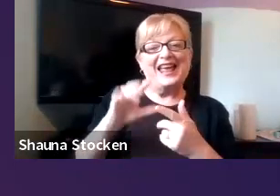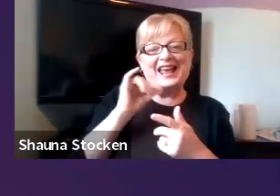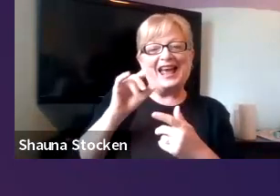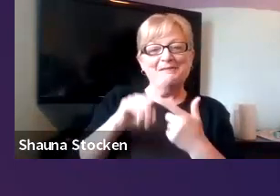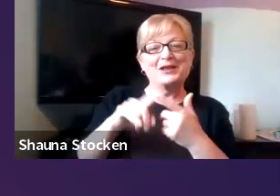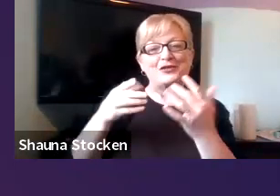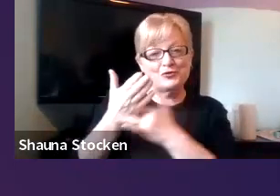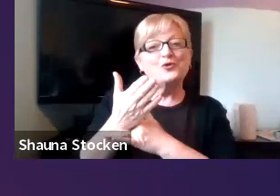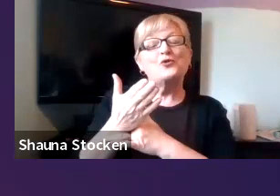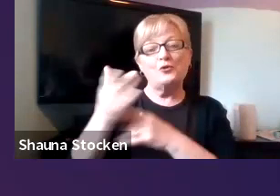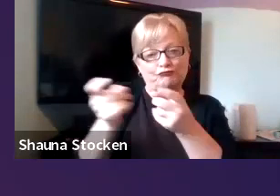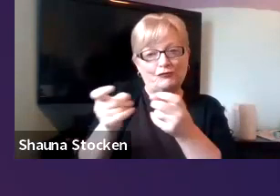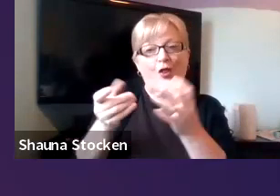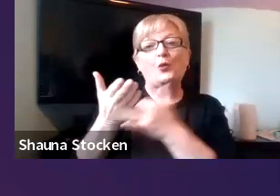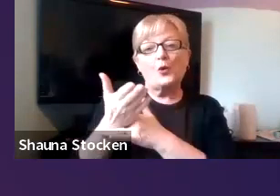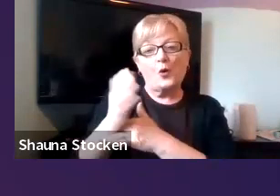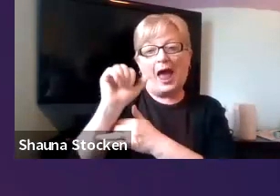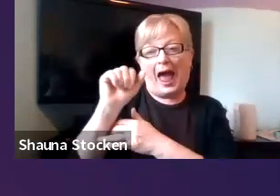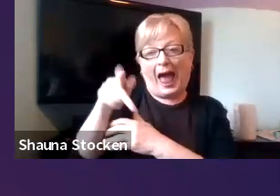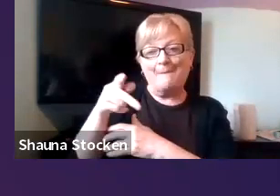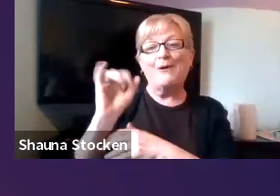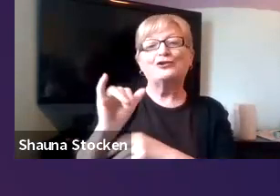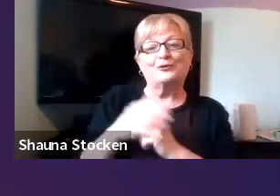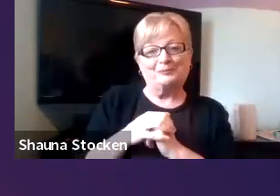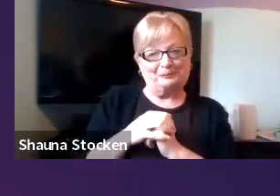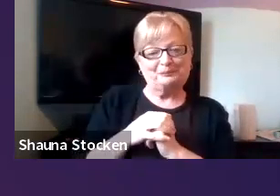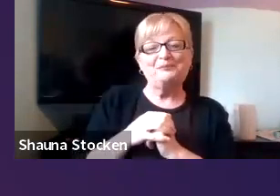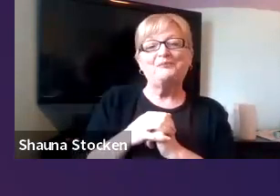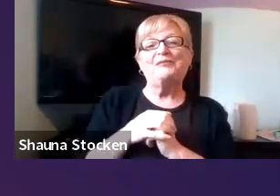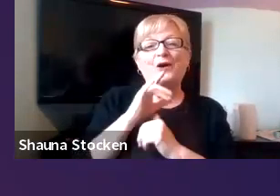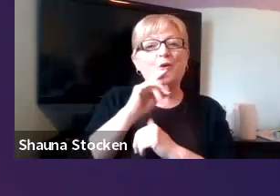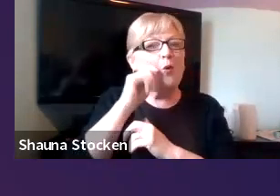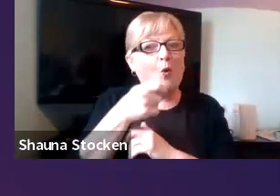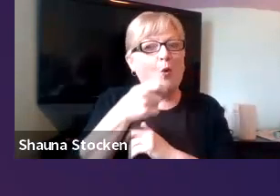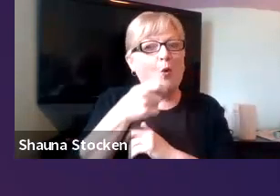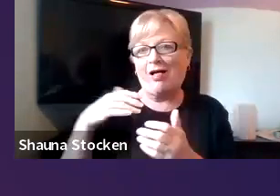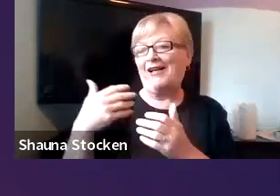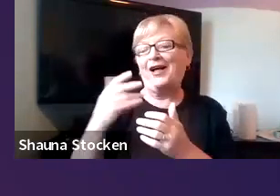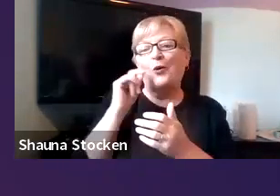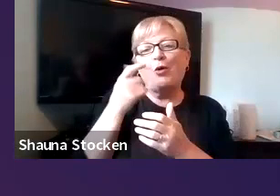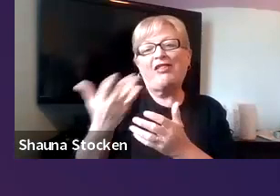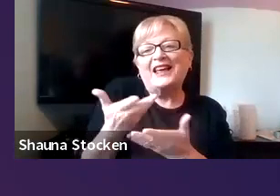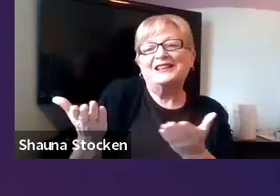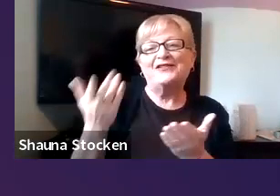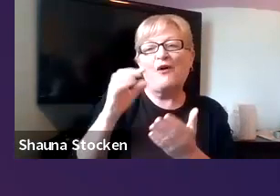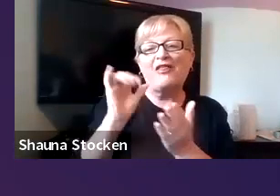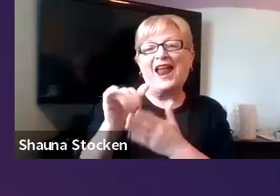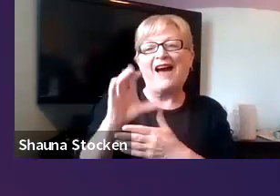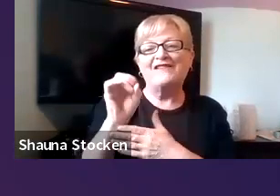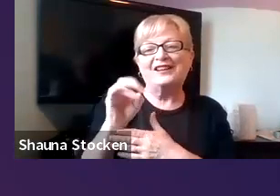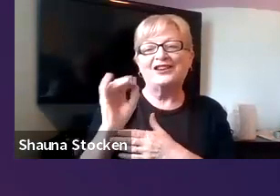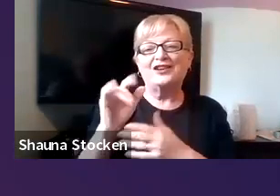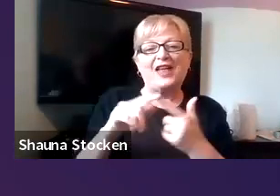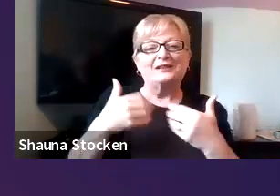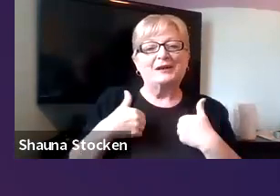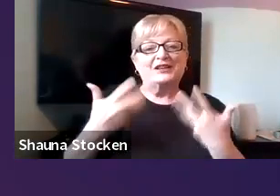app. And there's all sorts of other cool features that we'll talk about in a little bit, but that's me. Laura, do you want to